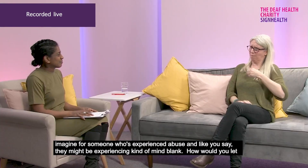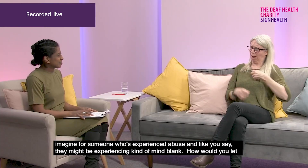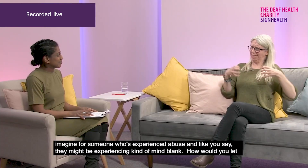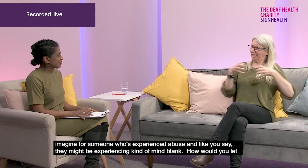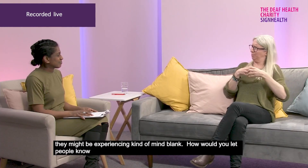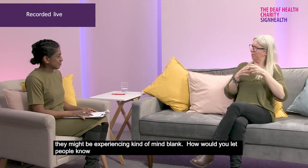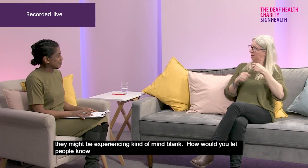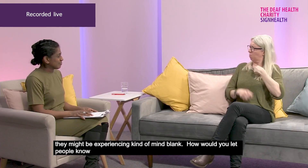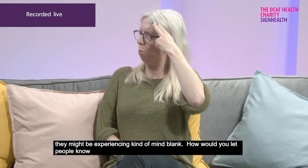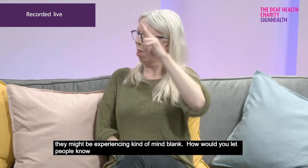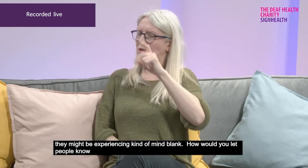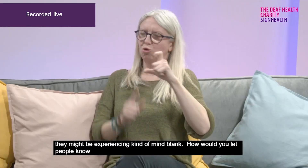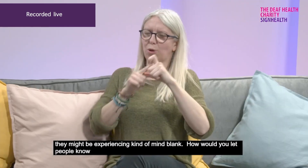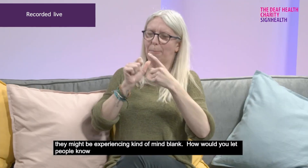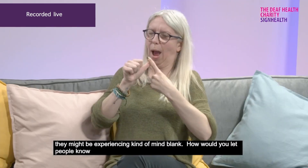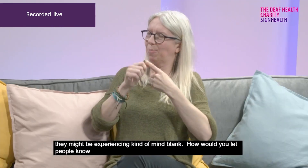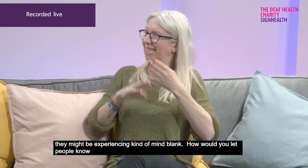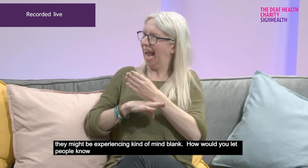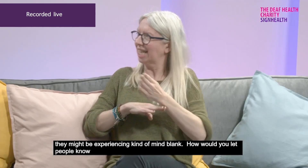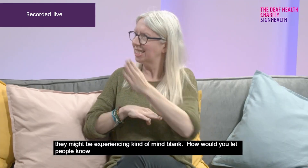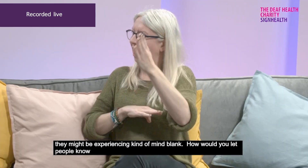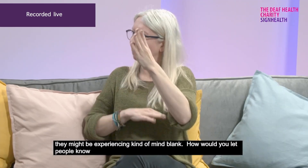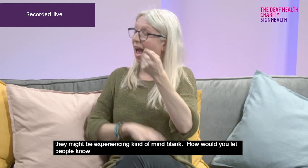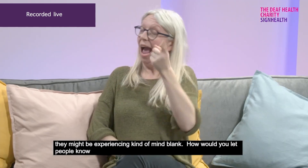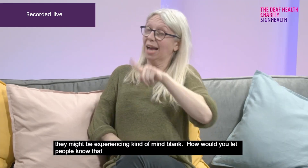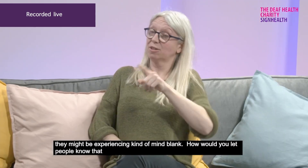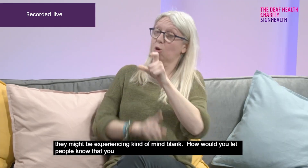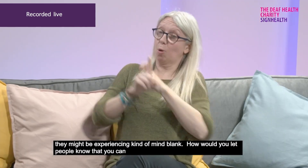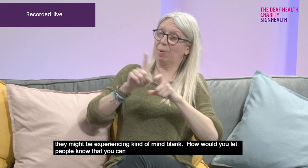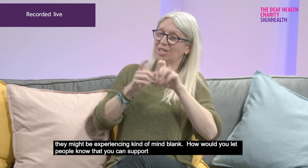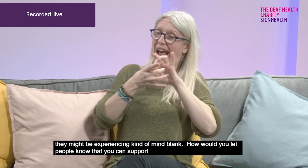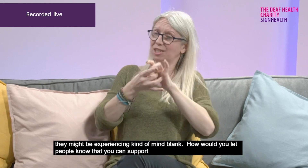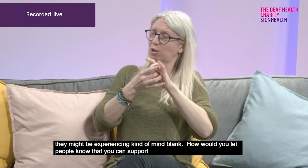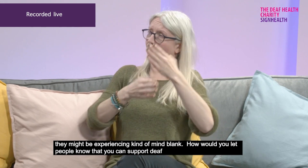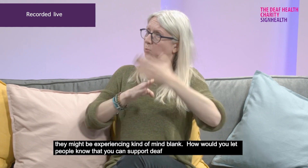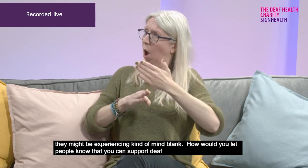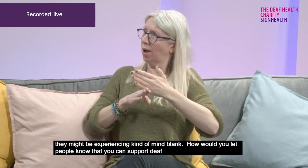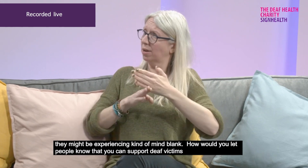know that, you know, that you can support deaf victims?